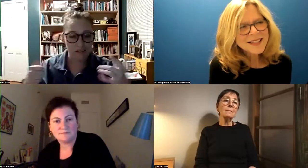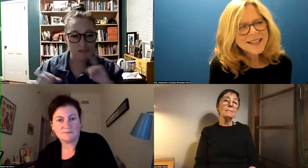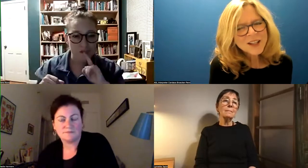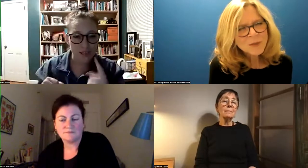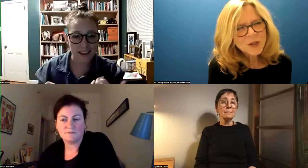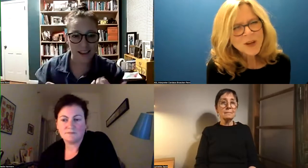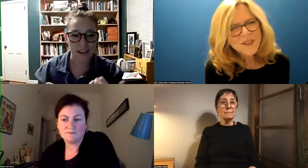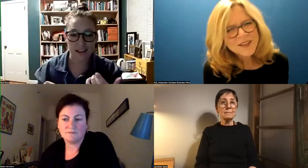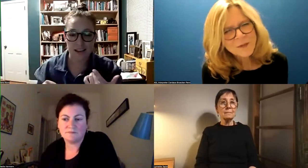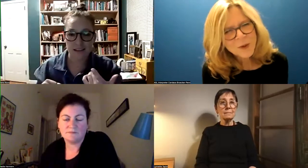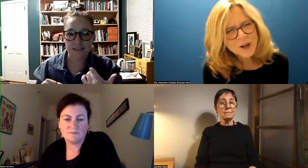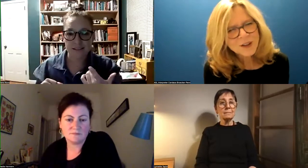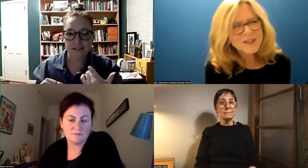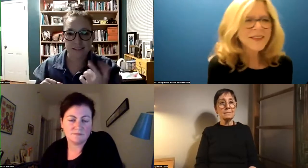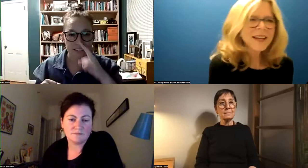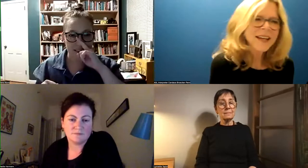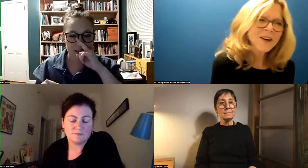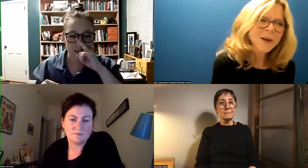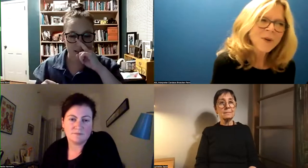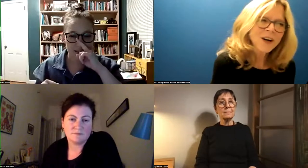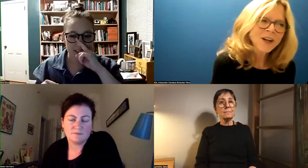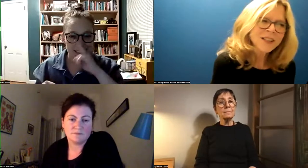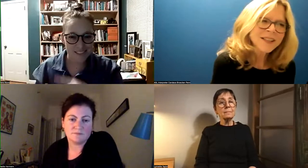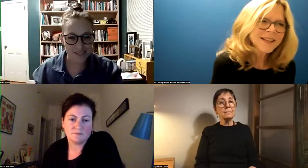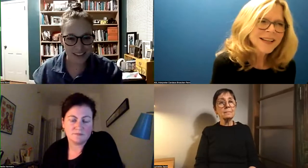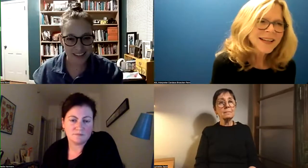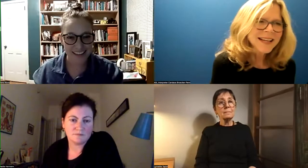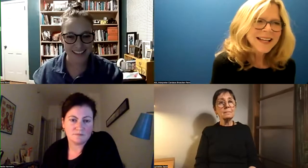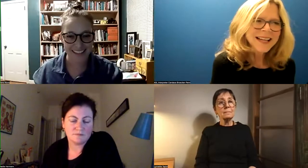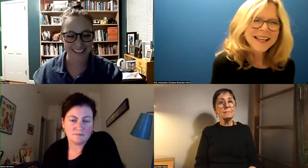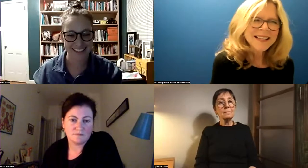The distinction between the deaf world and the hearing world